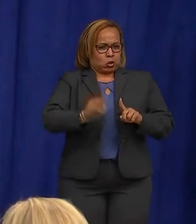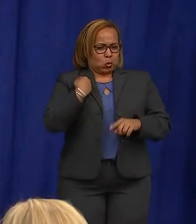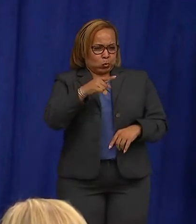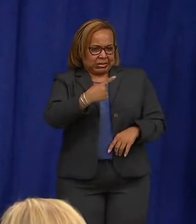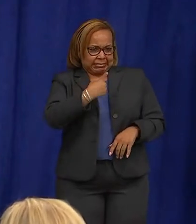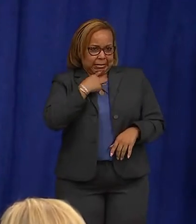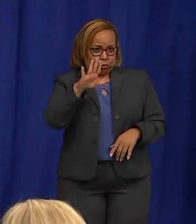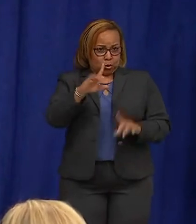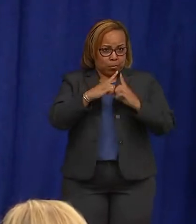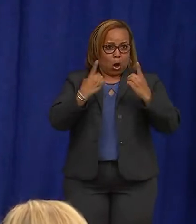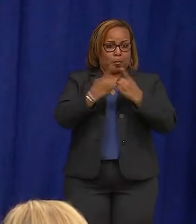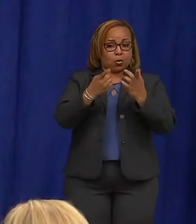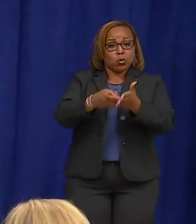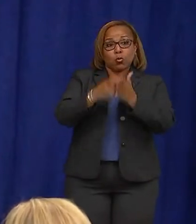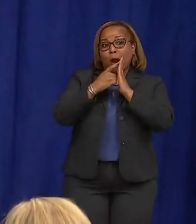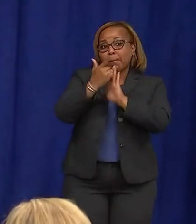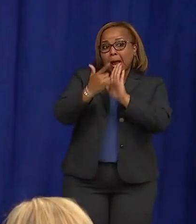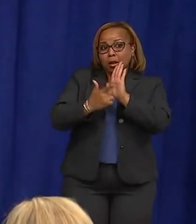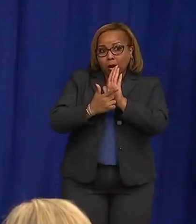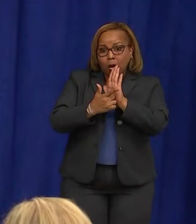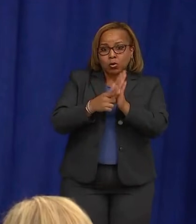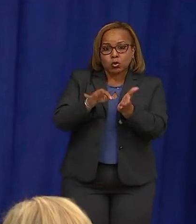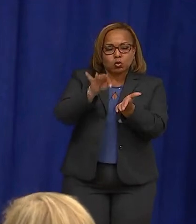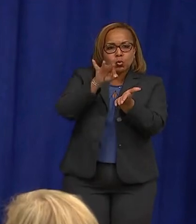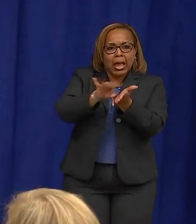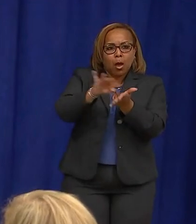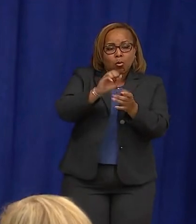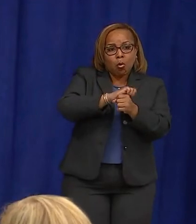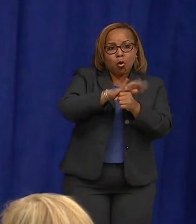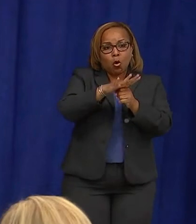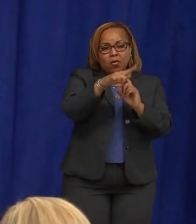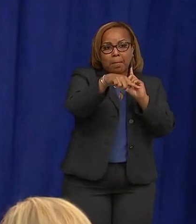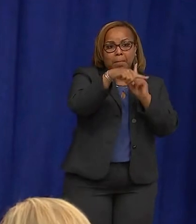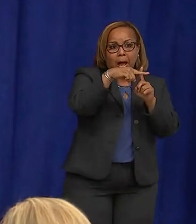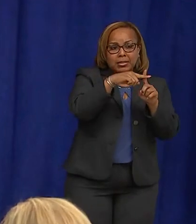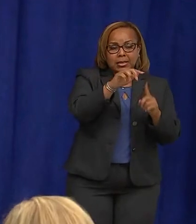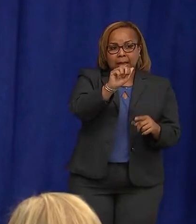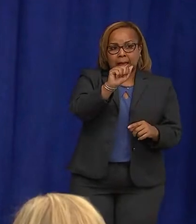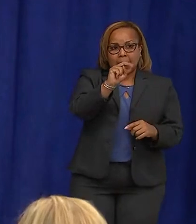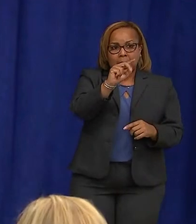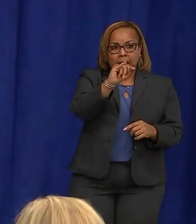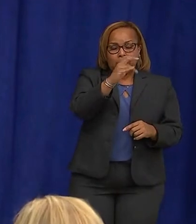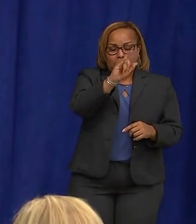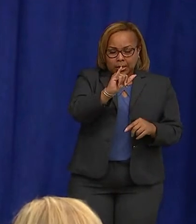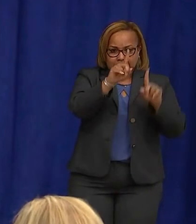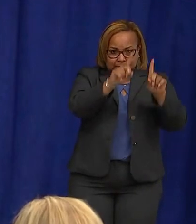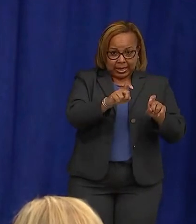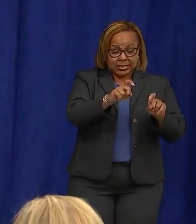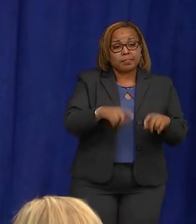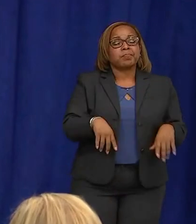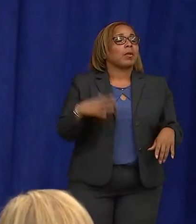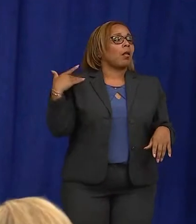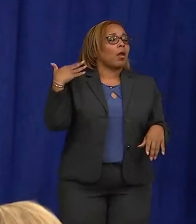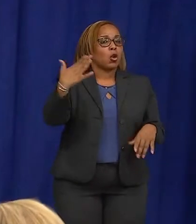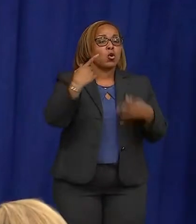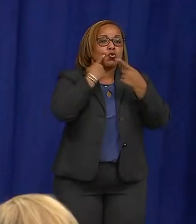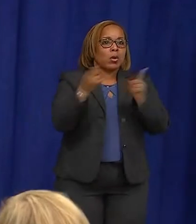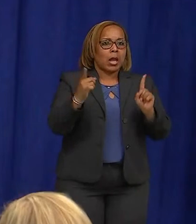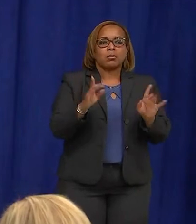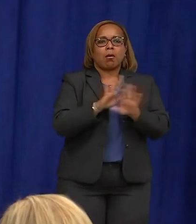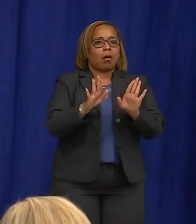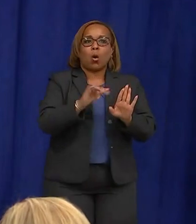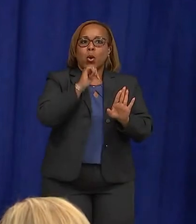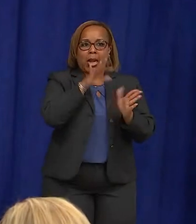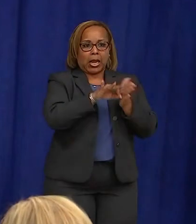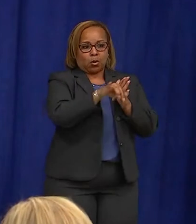said your department was required by law to count COVID-positive antibody tests. Then a few weeks later, you announced that you are not